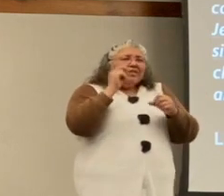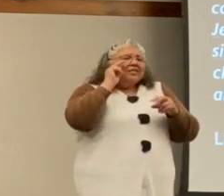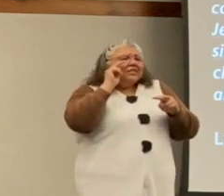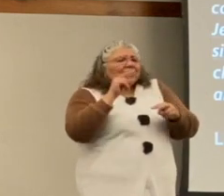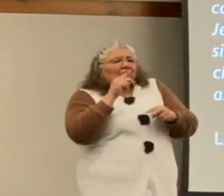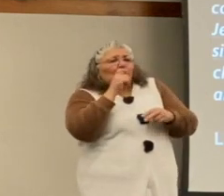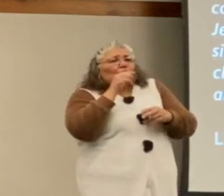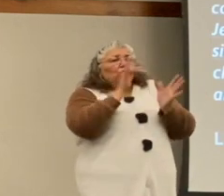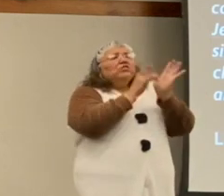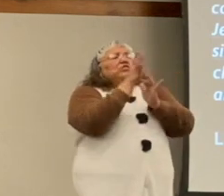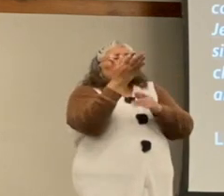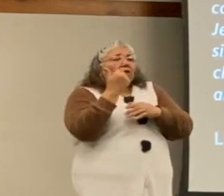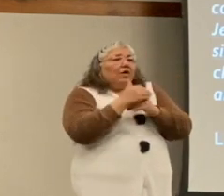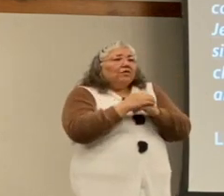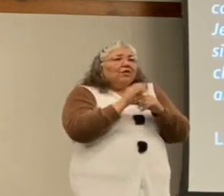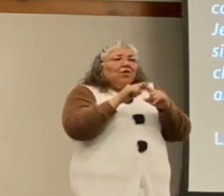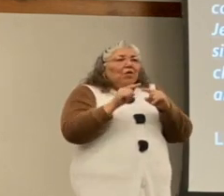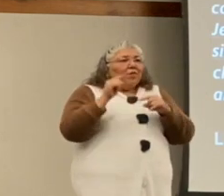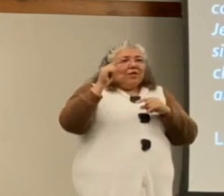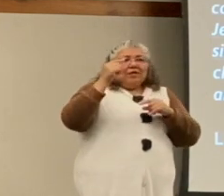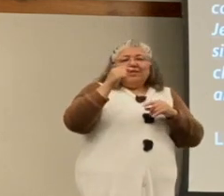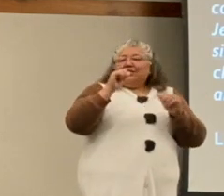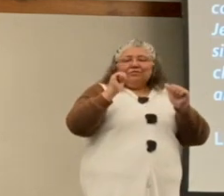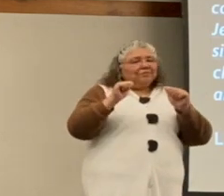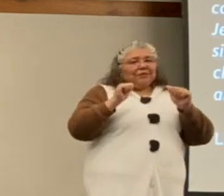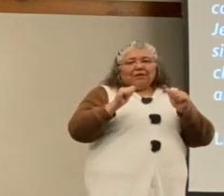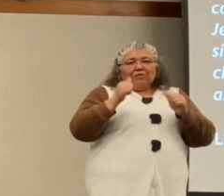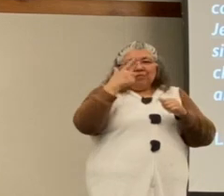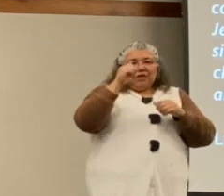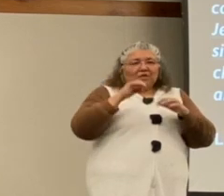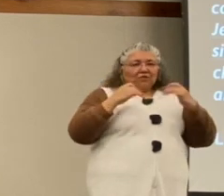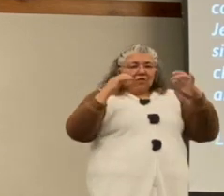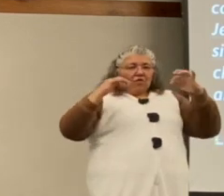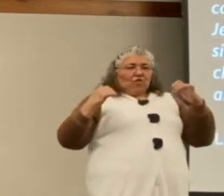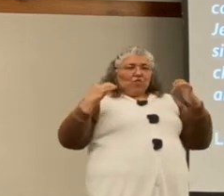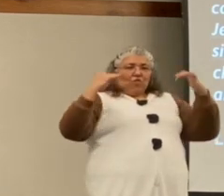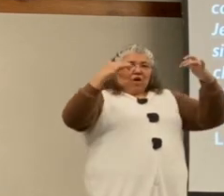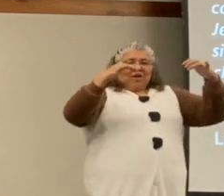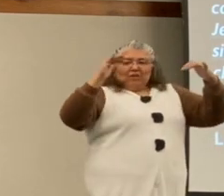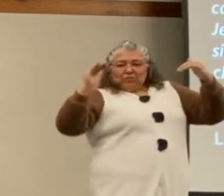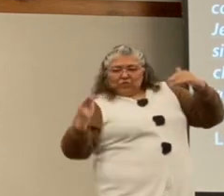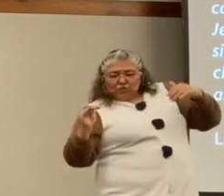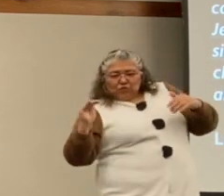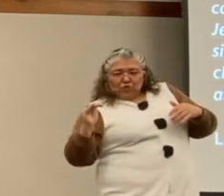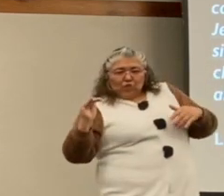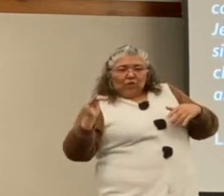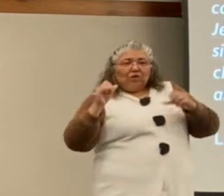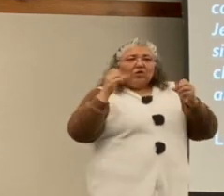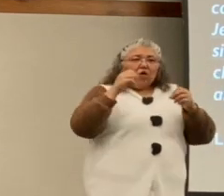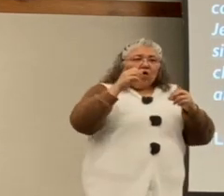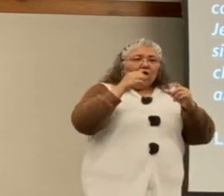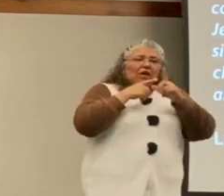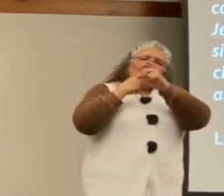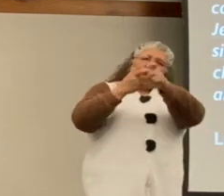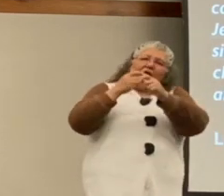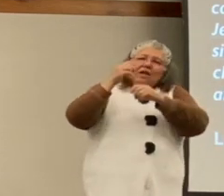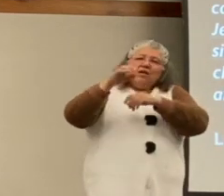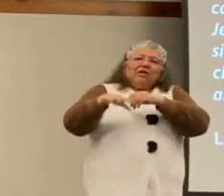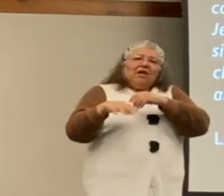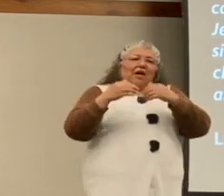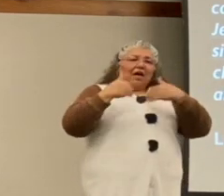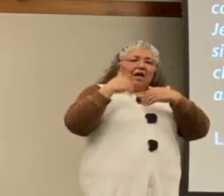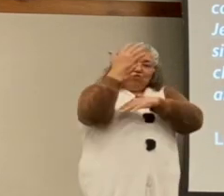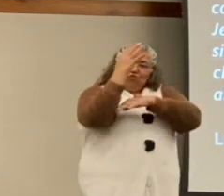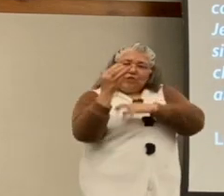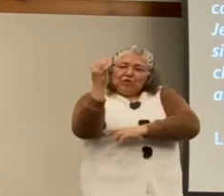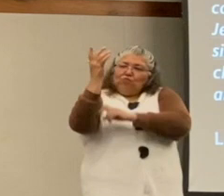who Jesus was, but he was not able because of the crowd, since he was a short man. So running ahead, he climbed up a sycamore